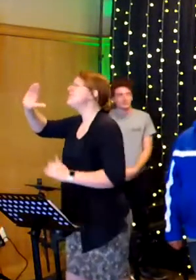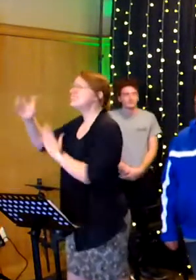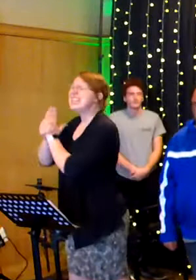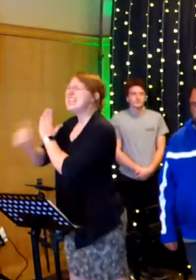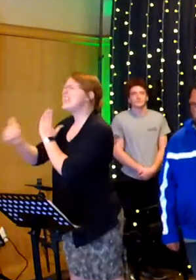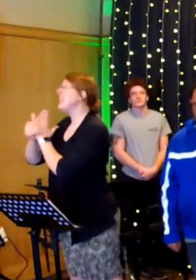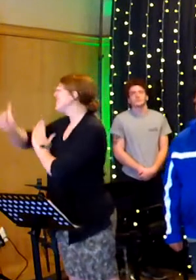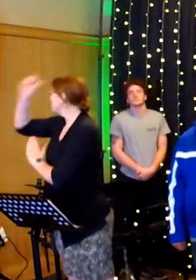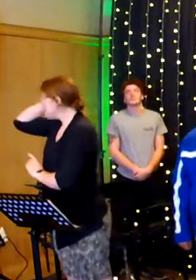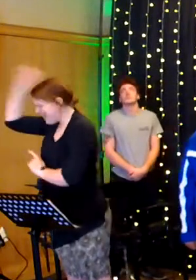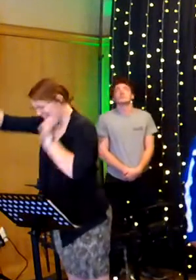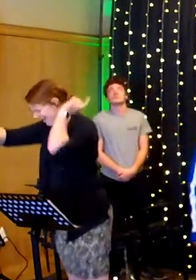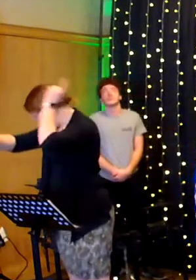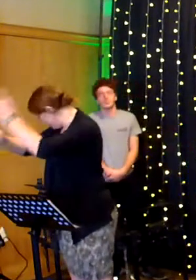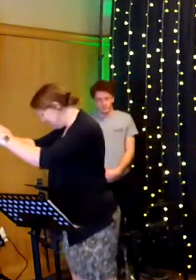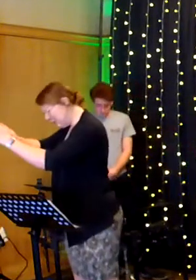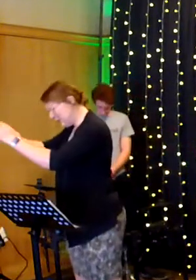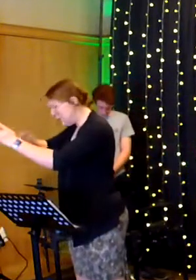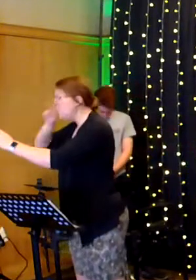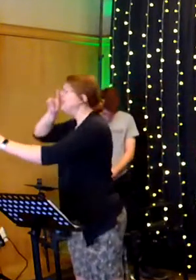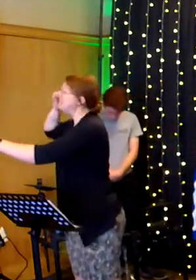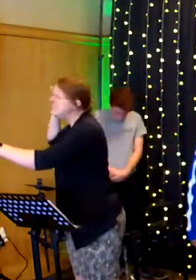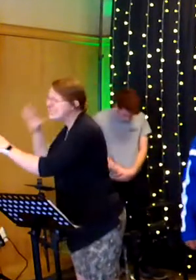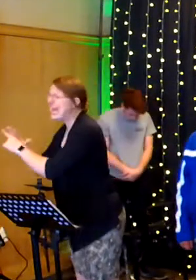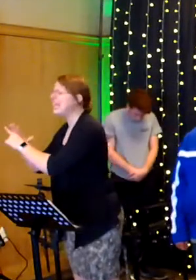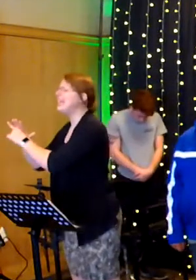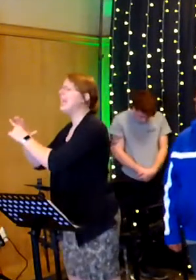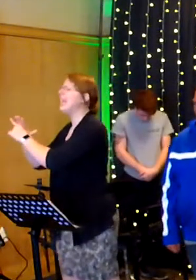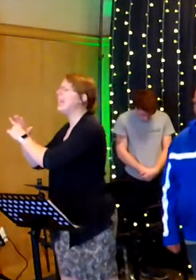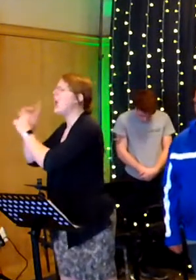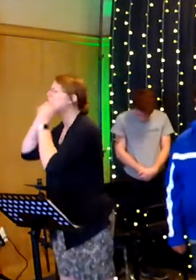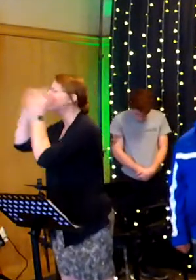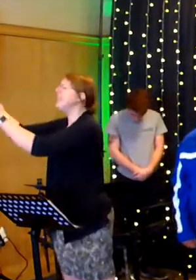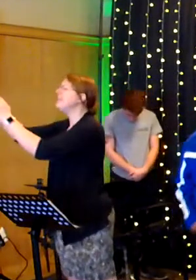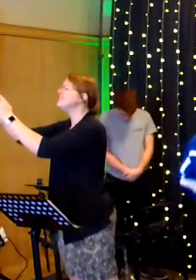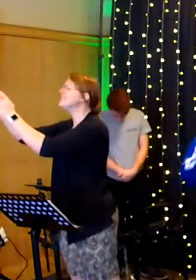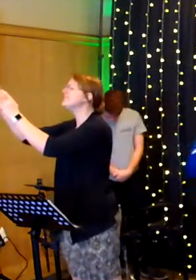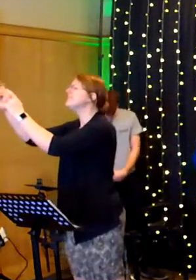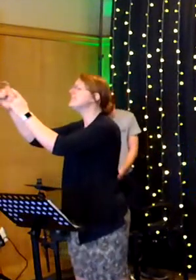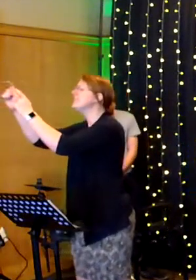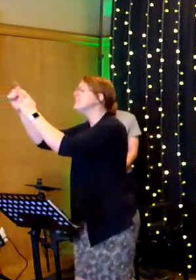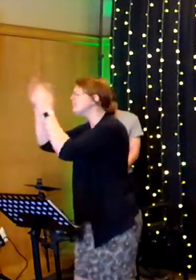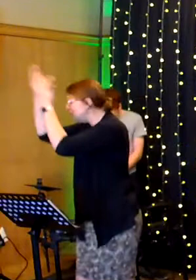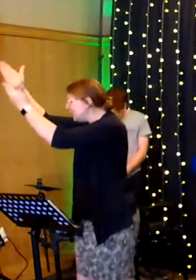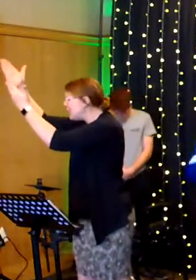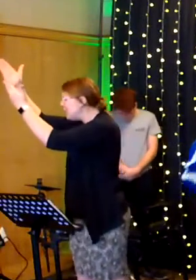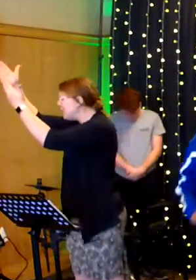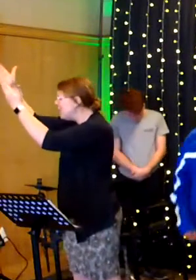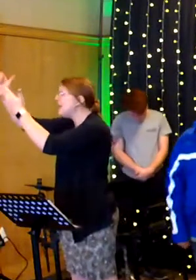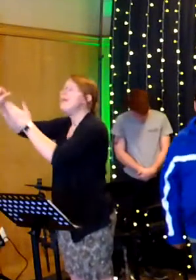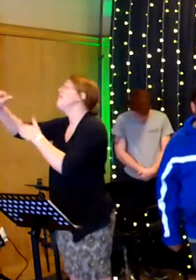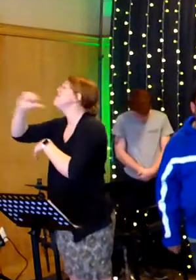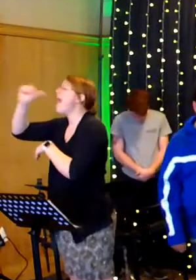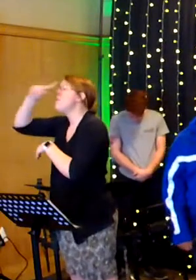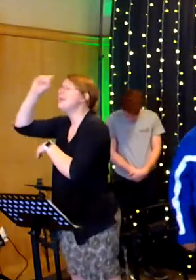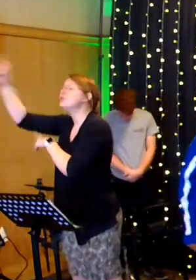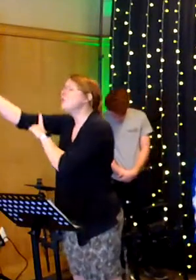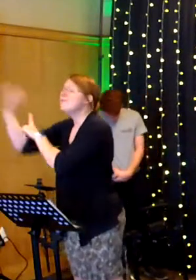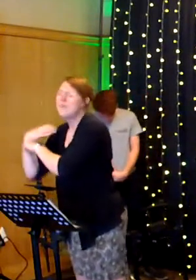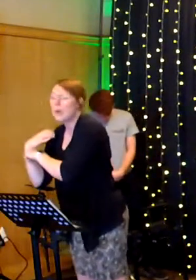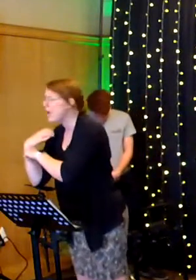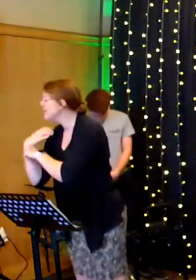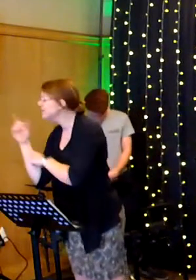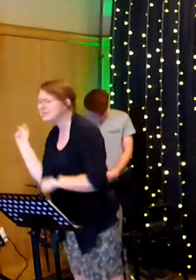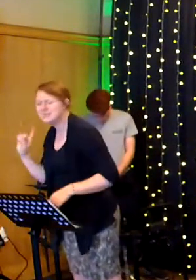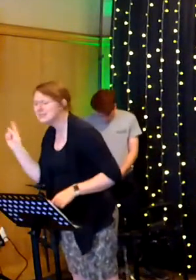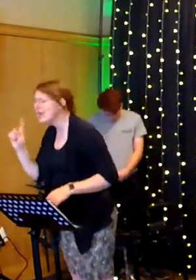God, we dedicate these gifts to the kingdom of God. We don't do this out of compulsion or because we're being forced